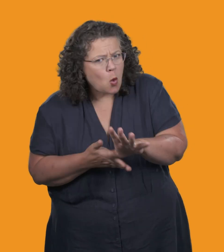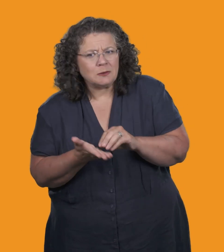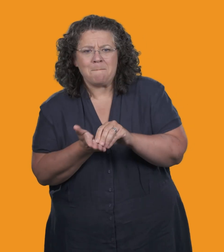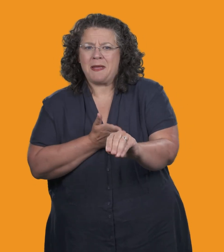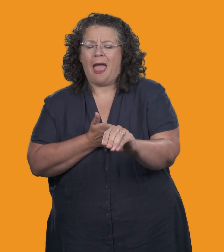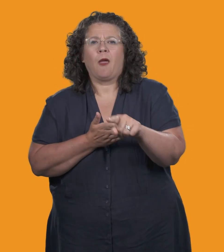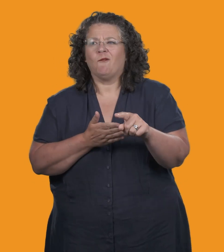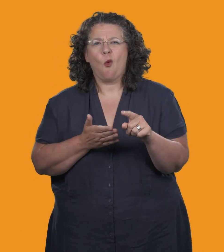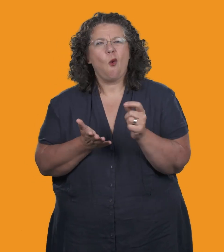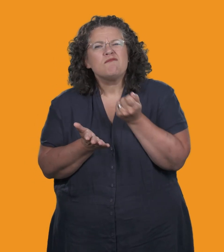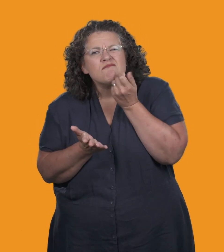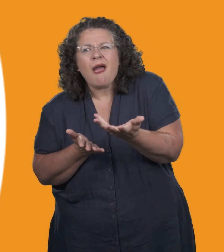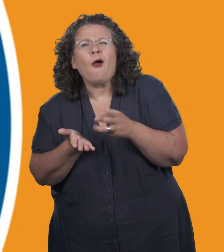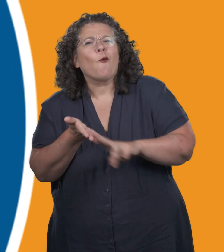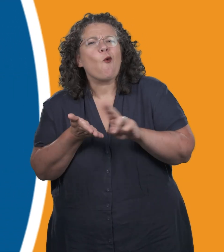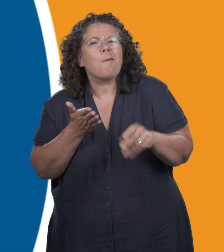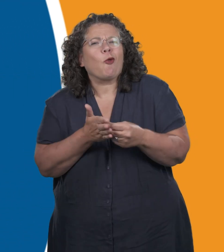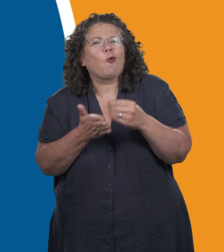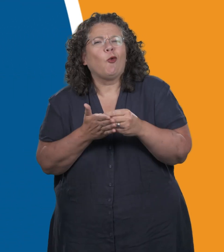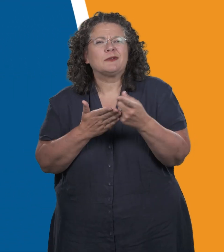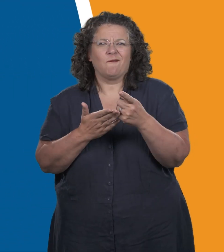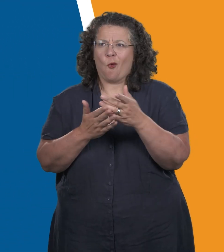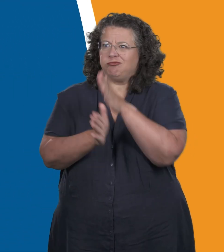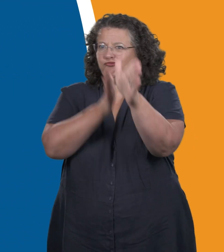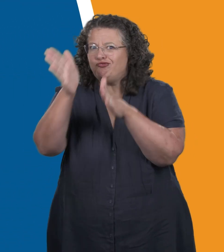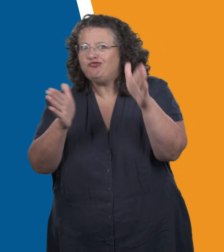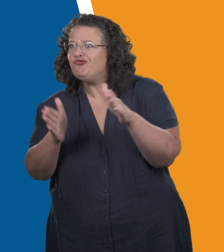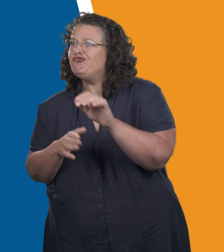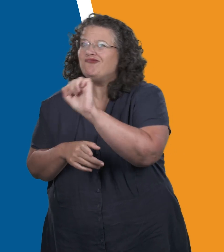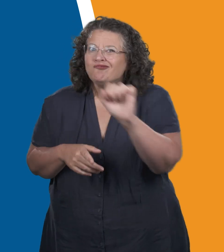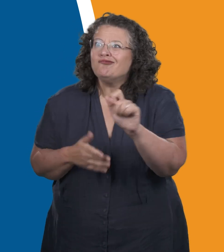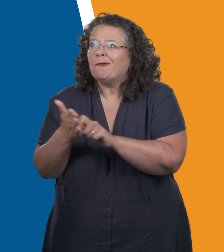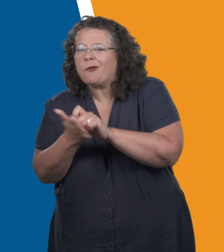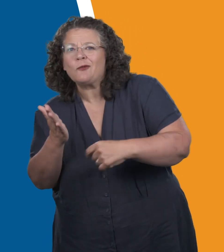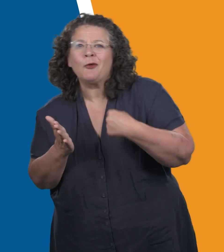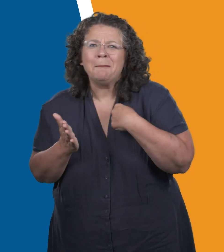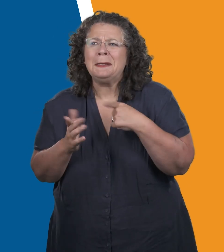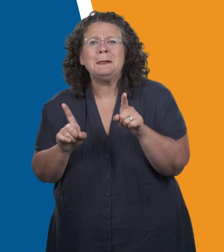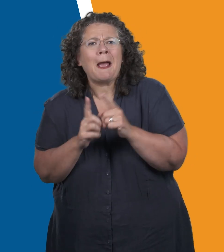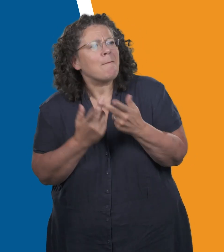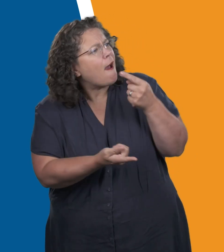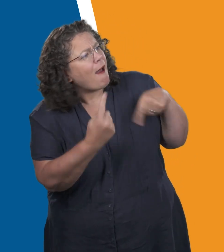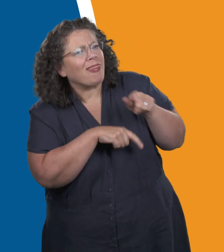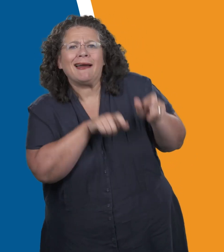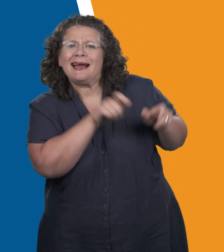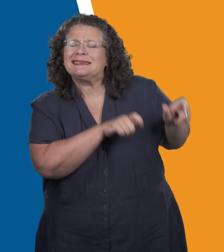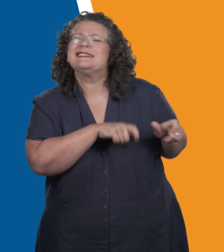The fund cannot assist you with the normal costs of campaigning that would be incurred by a